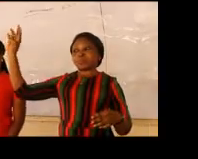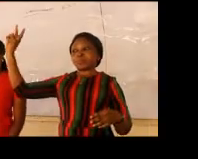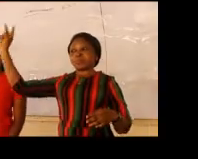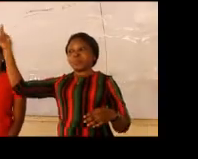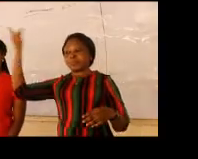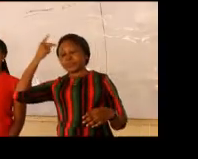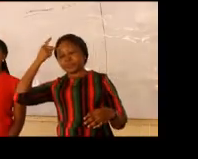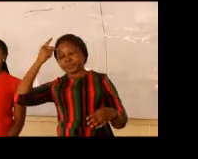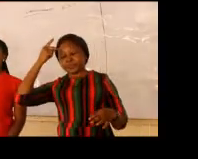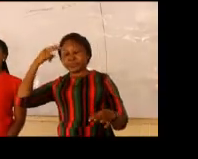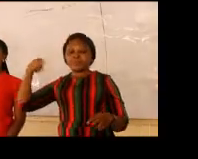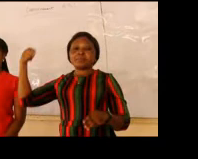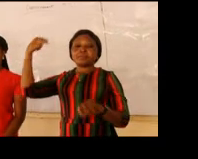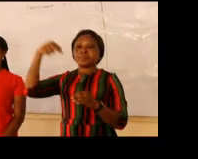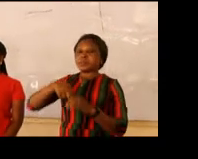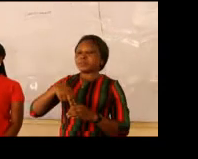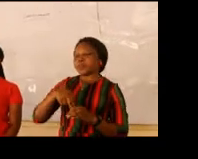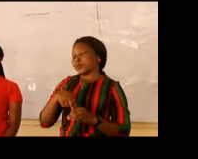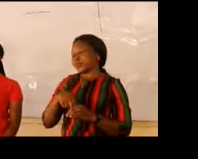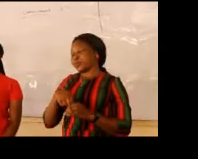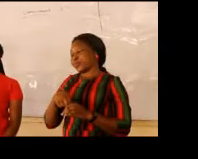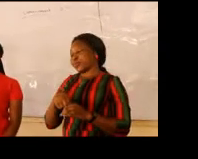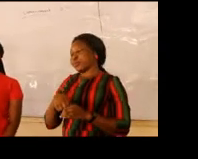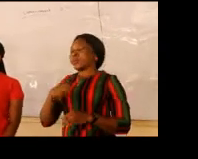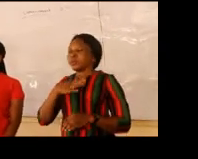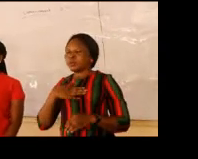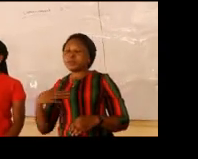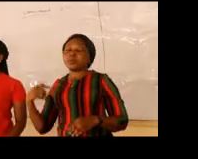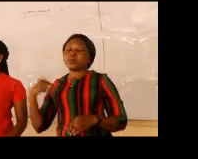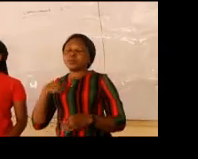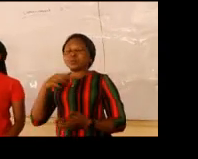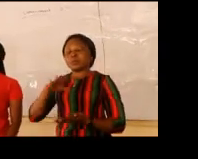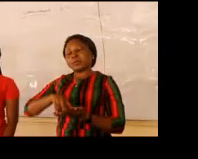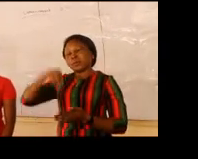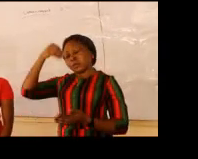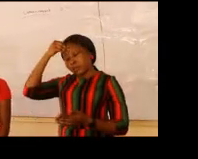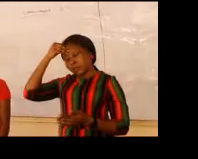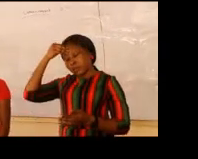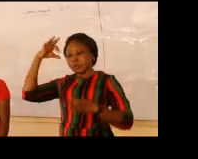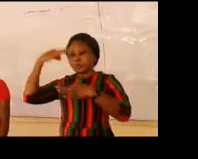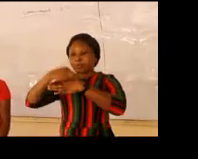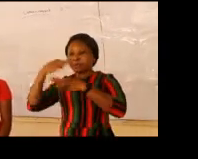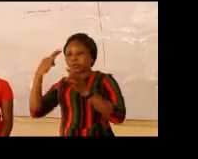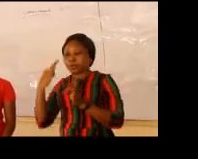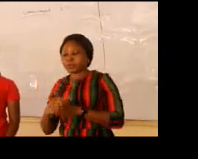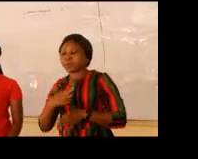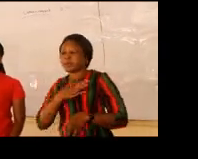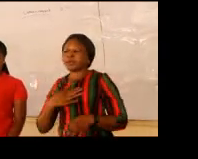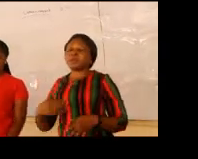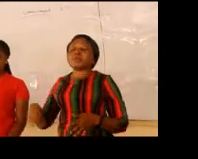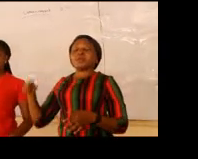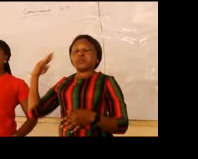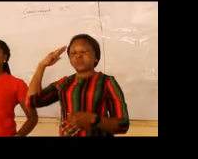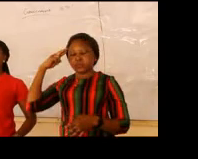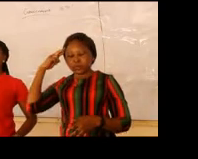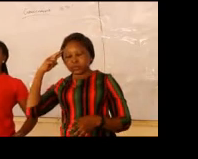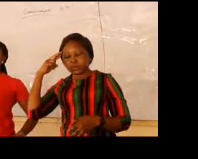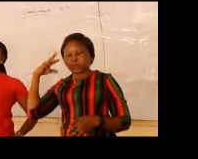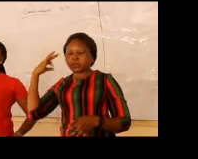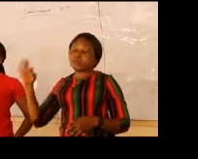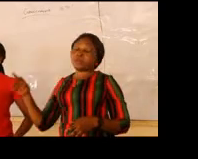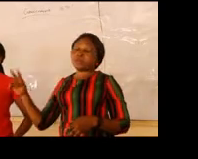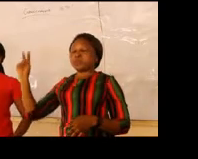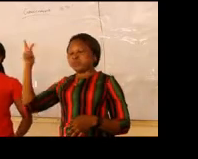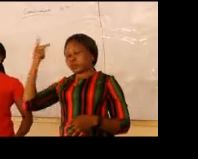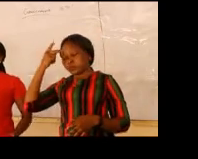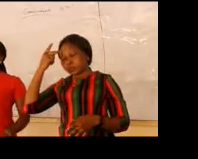And then we saw the forms of political participation and the purpose of political participation. So we said